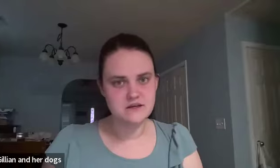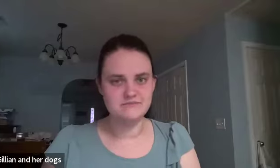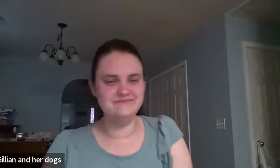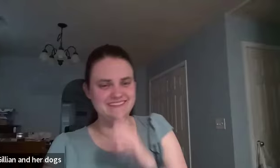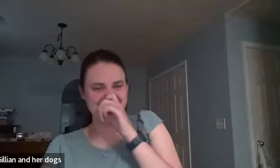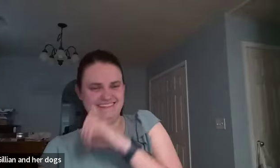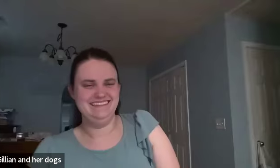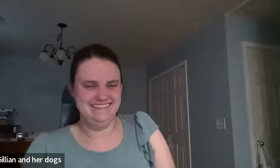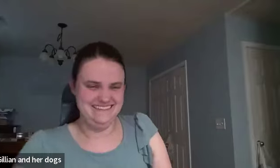up?